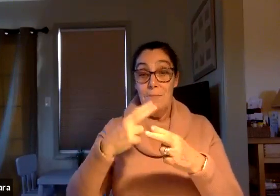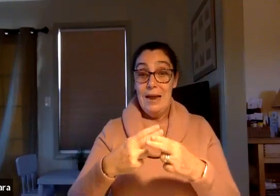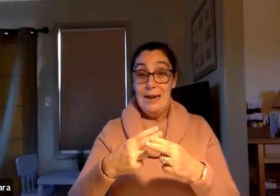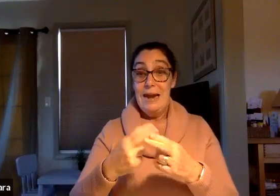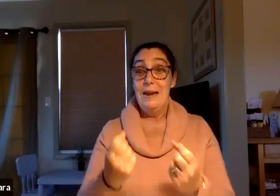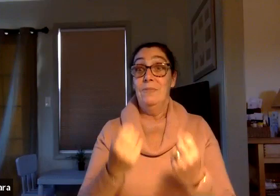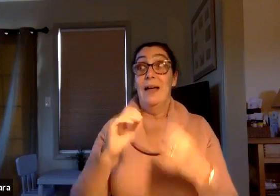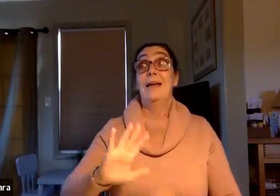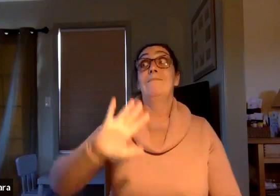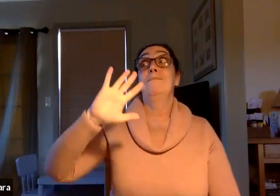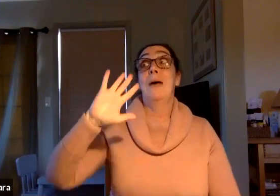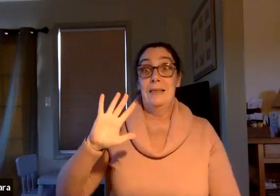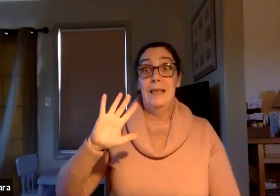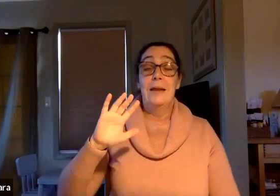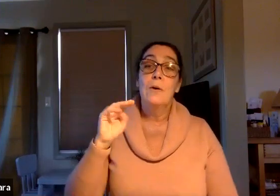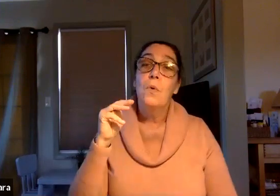my name sign back then